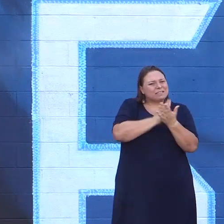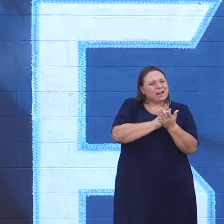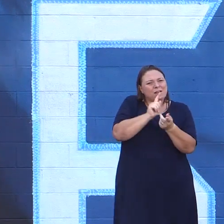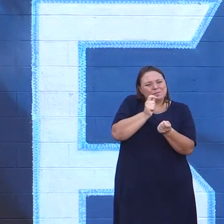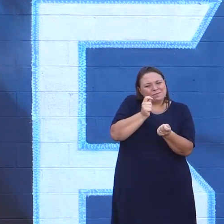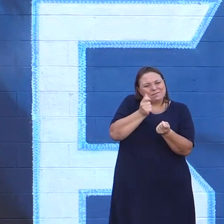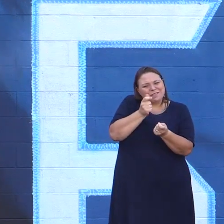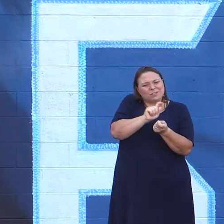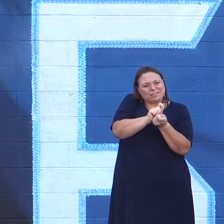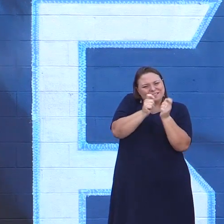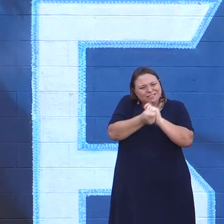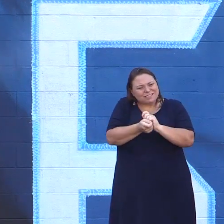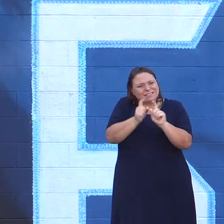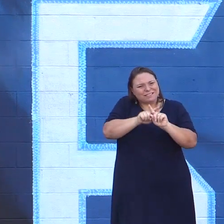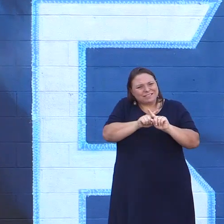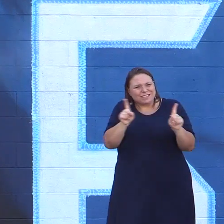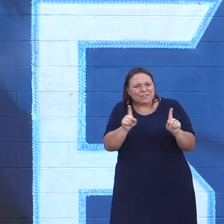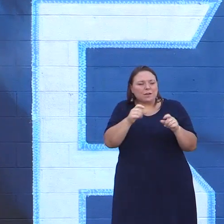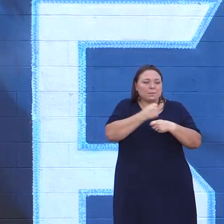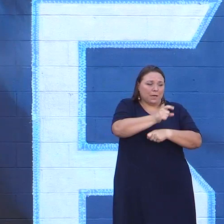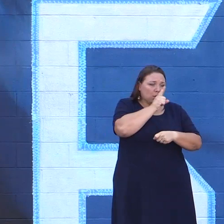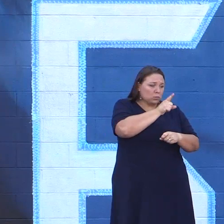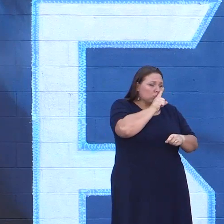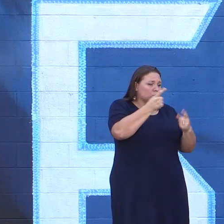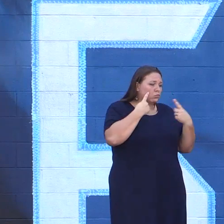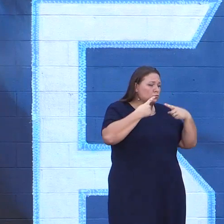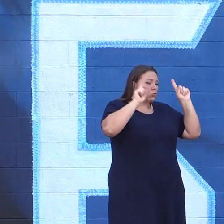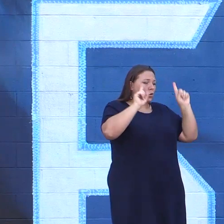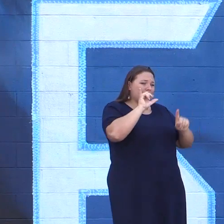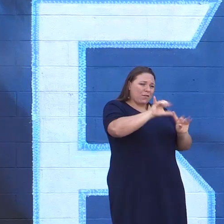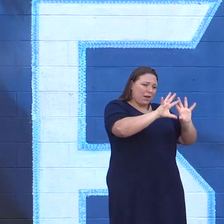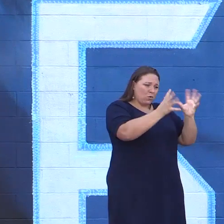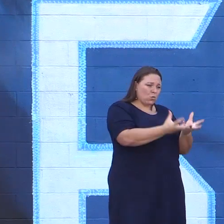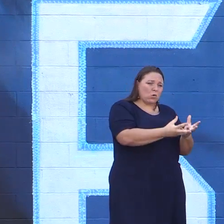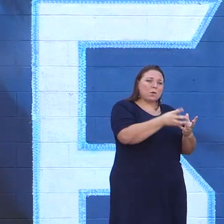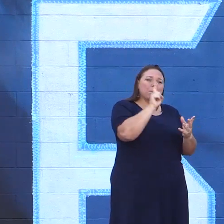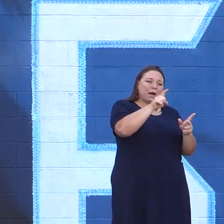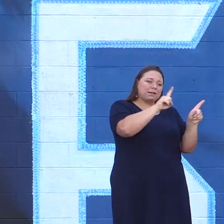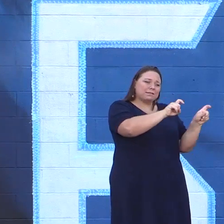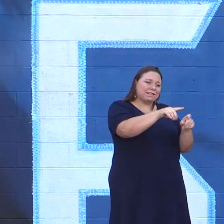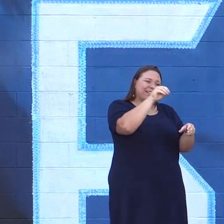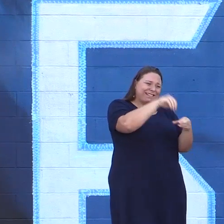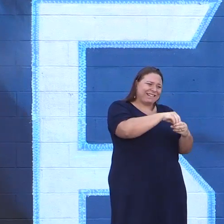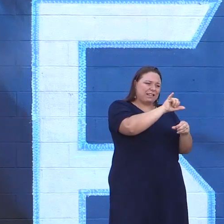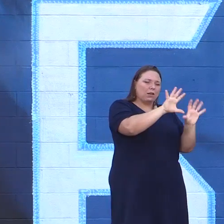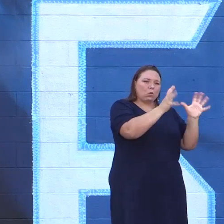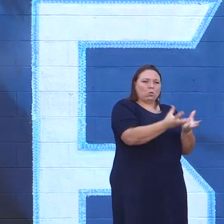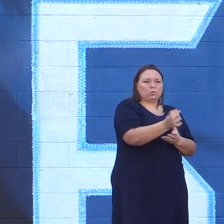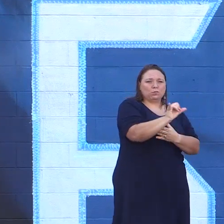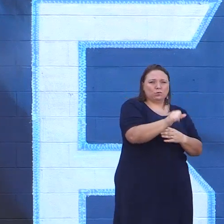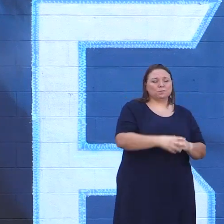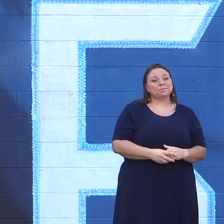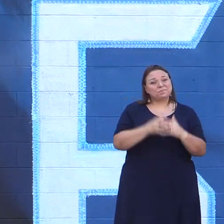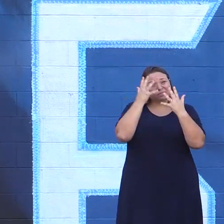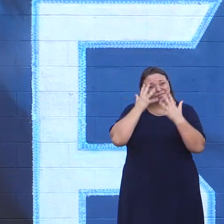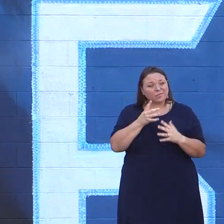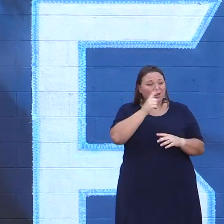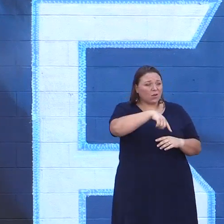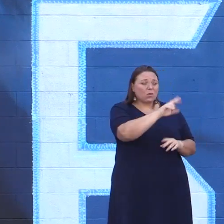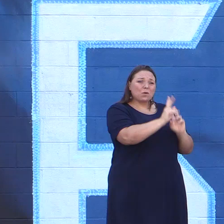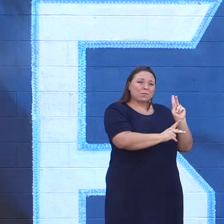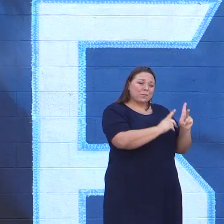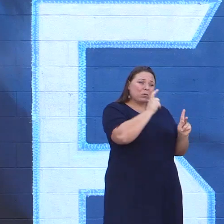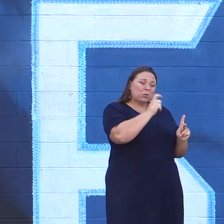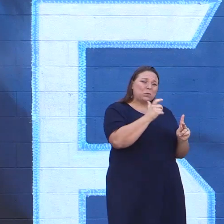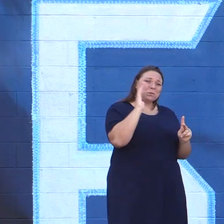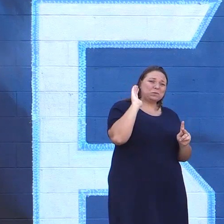know that a vaccine works in a certain population is to test it in that population. And unfortunately, those who are most vulnerable